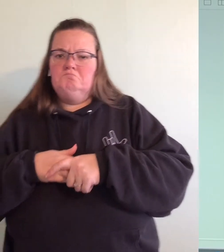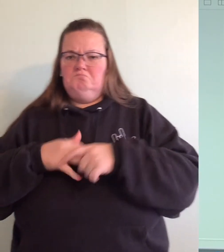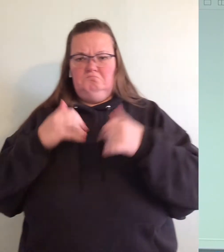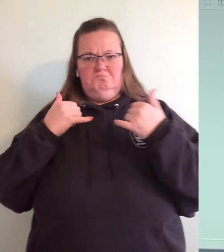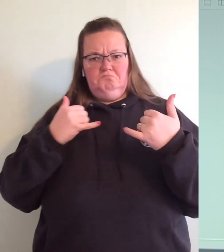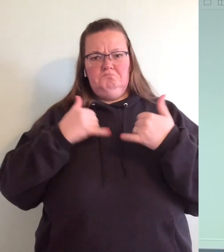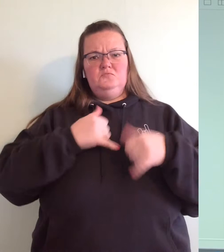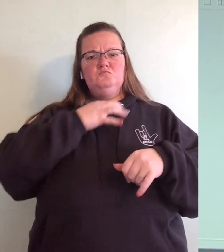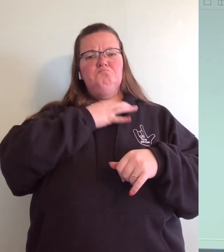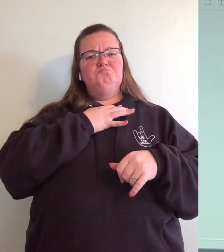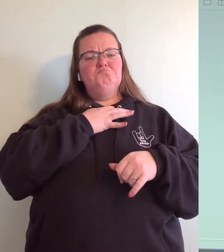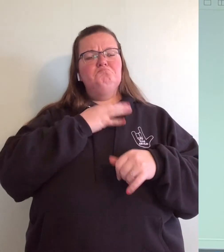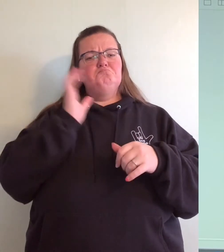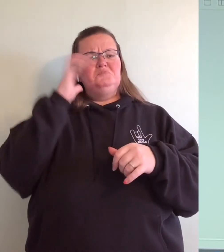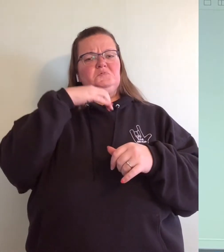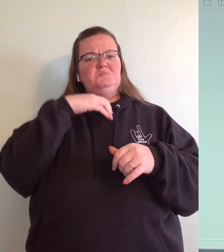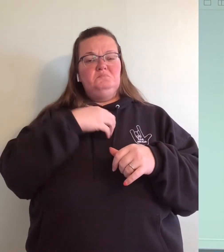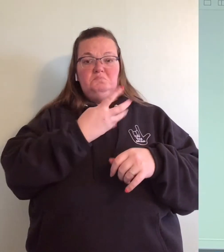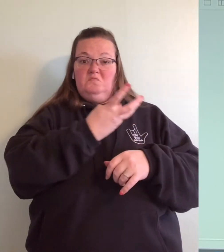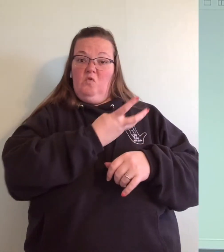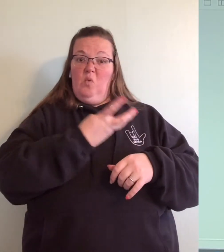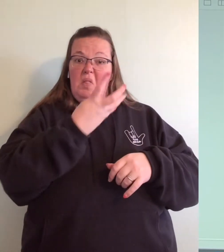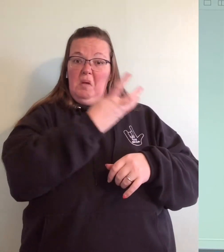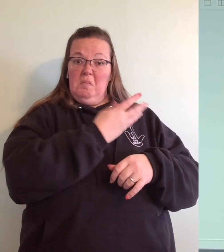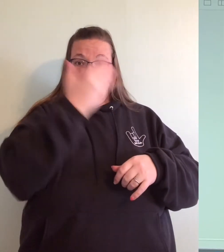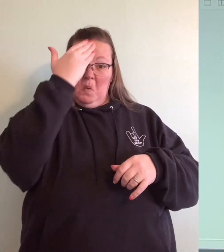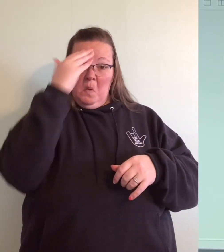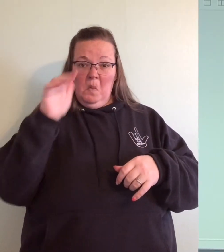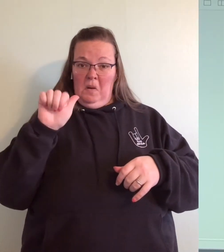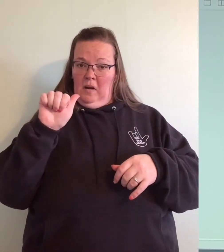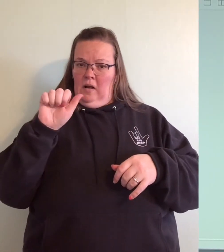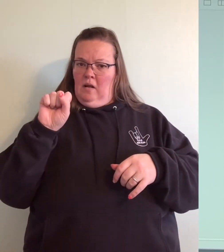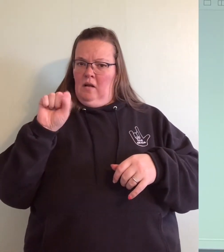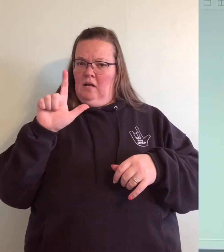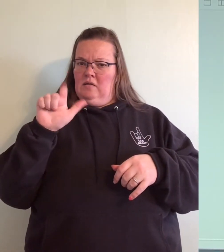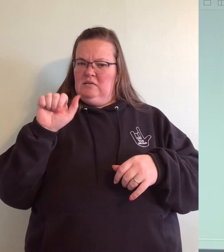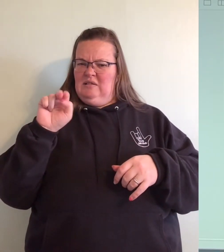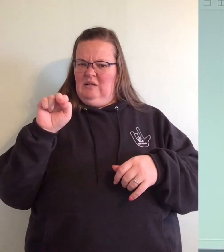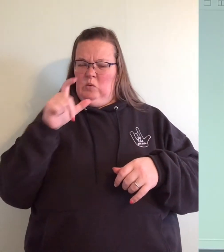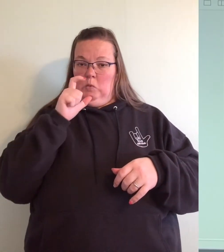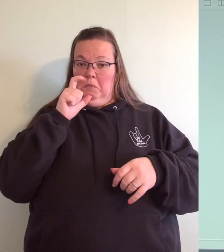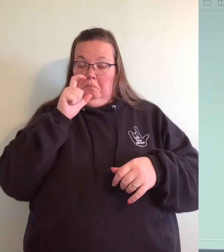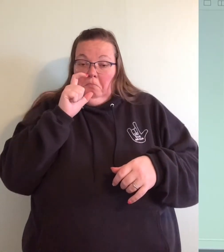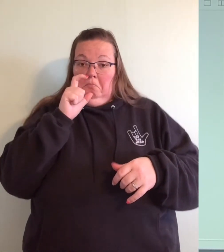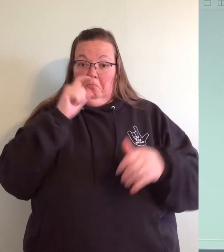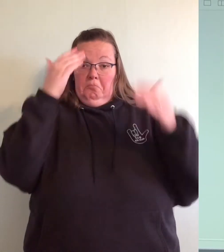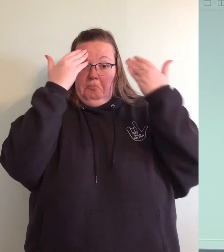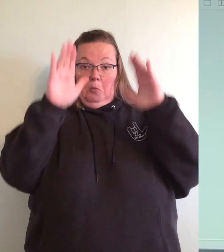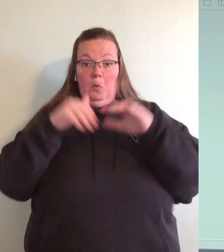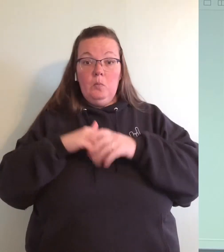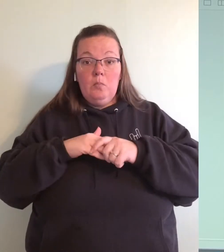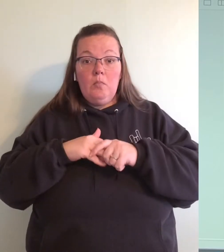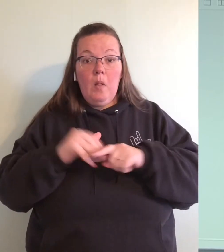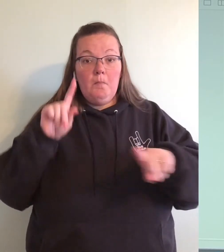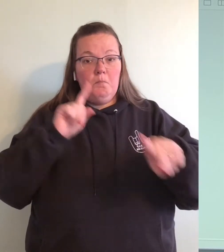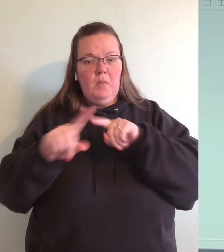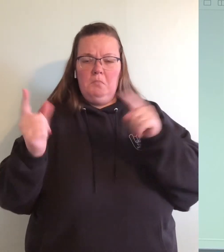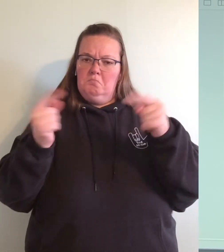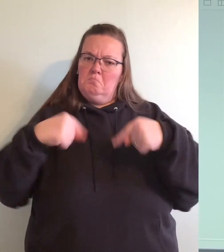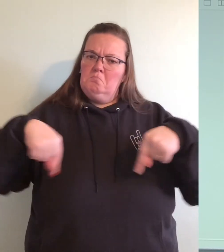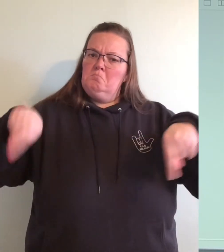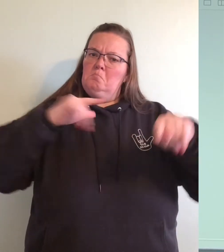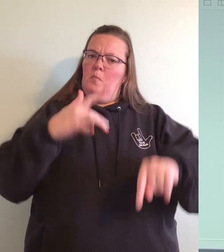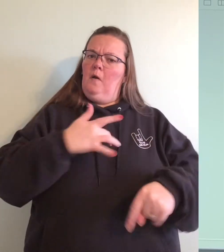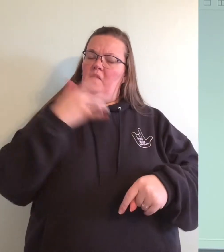happened. None of the children knew who Aslan was any more than you do, but the moment the beaver had spoken these words, everyone felt quite